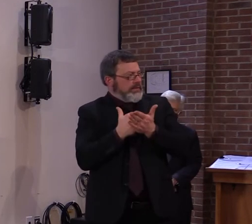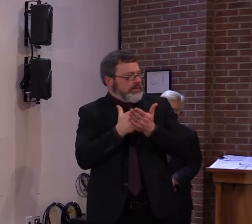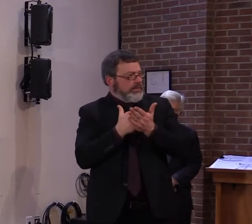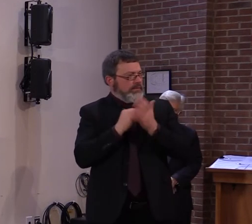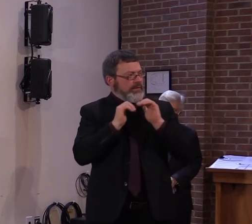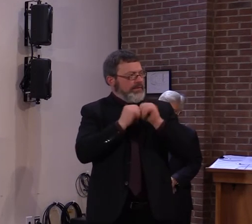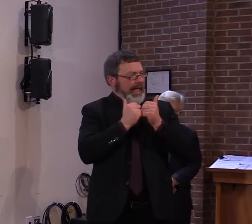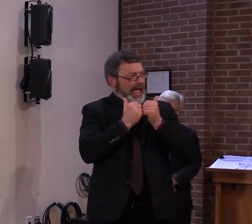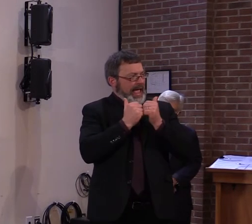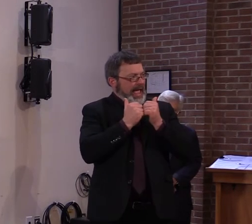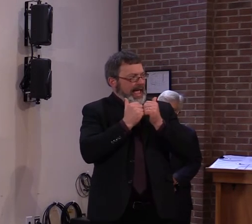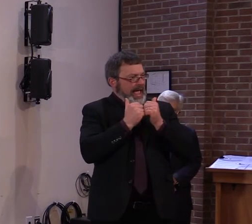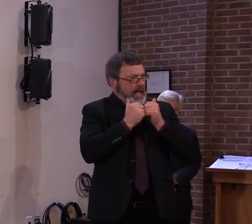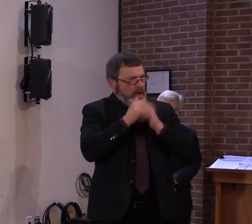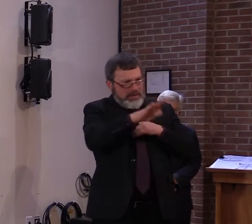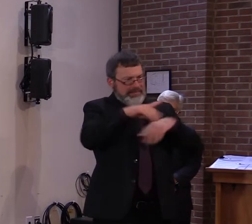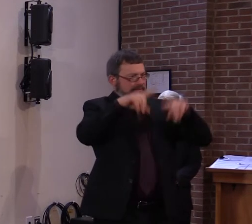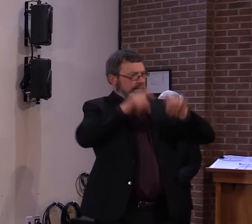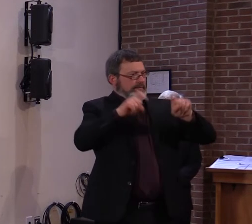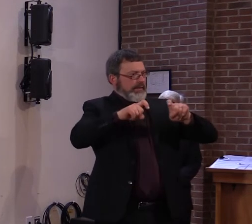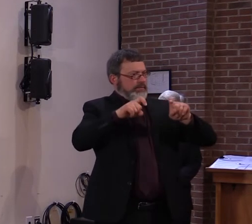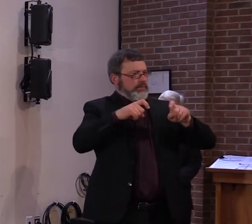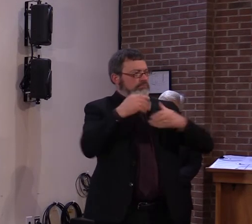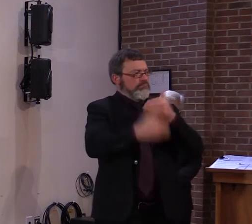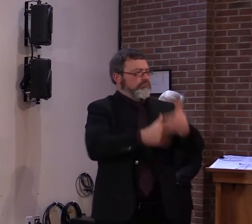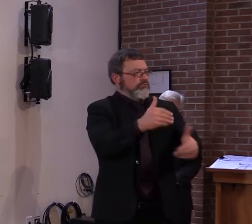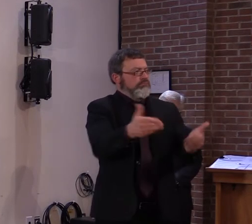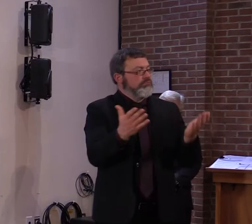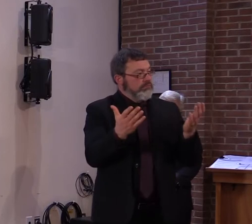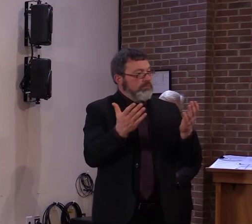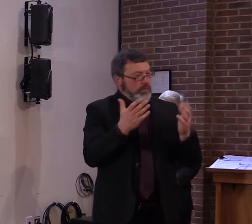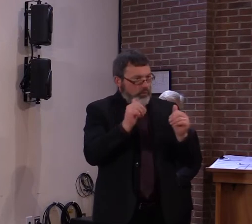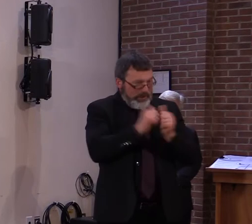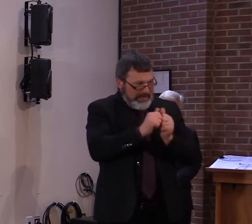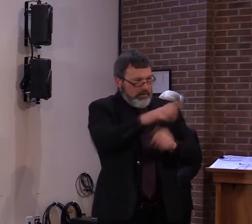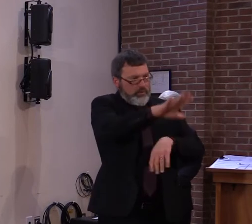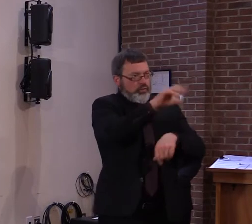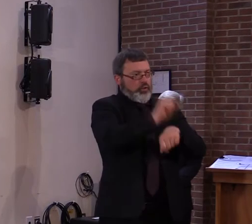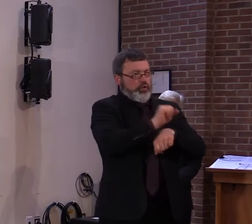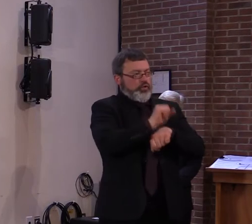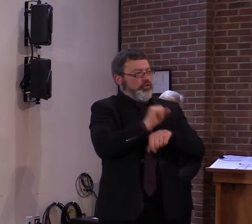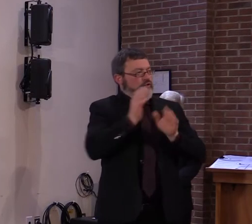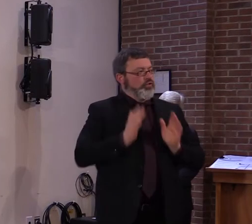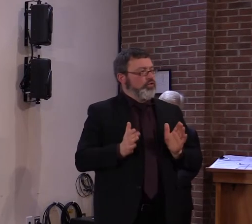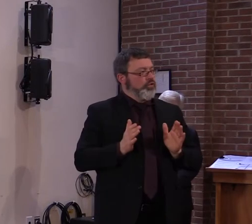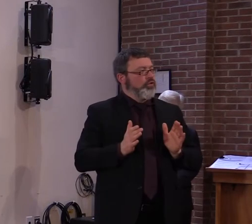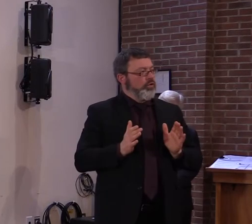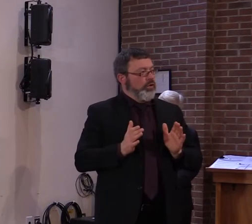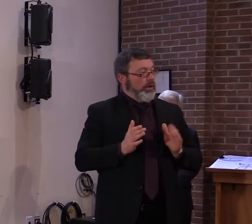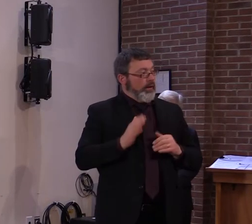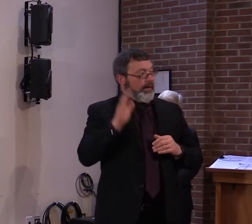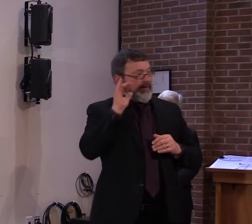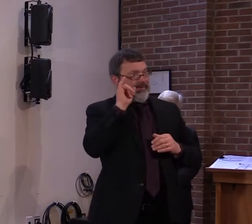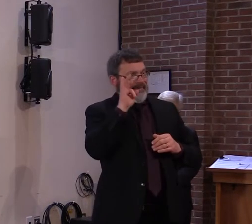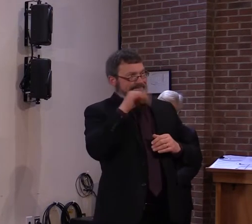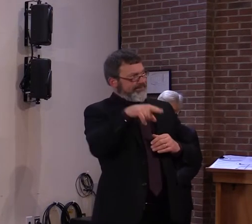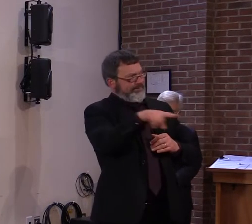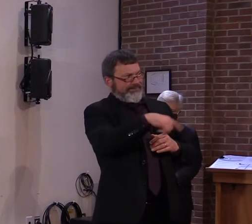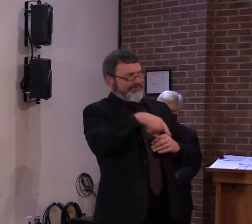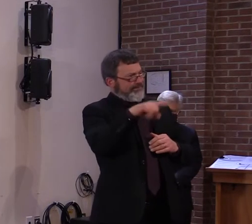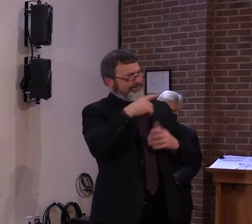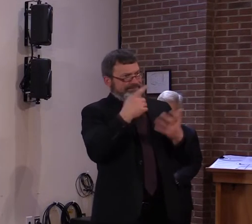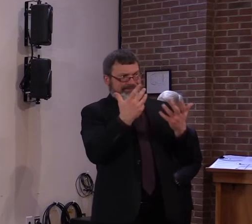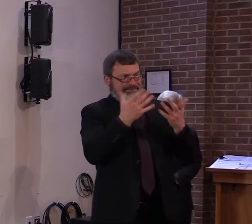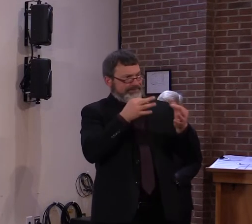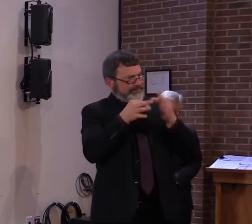were going to employ for their employees. So without knowing again further details, all I can tell you is that is what we have